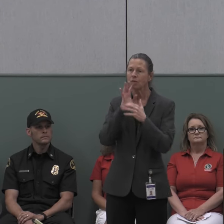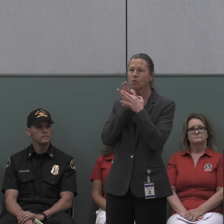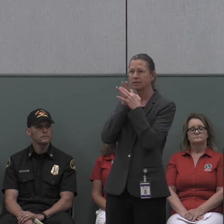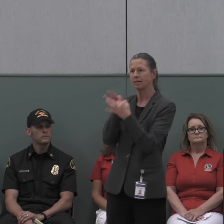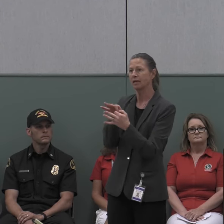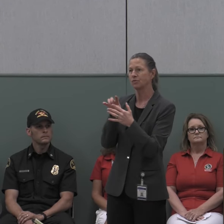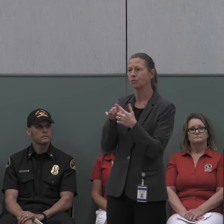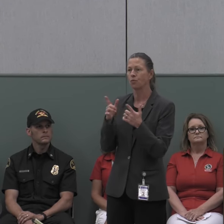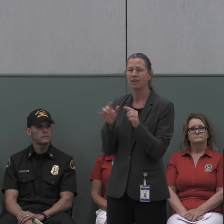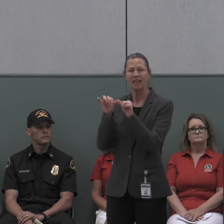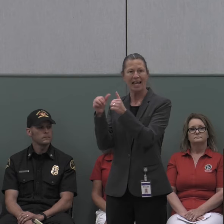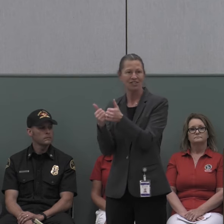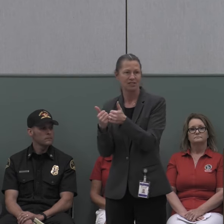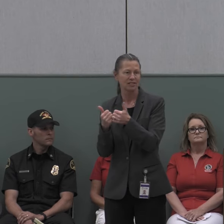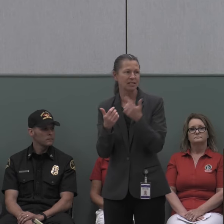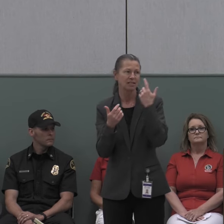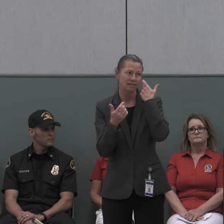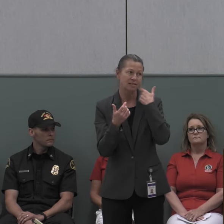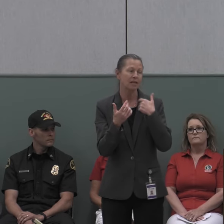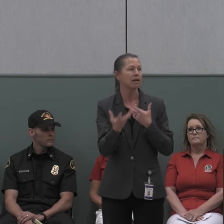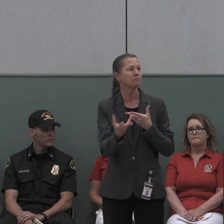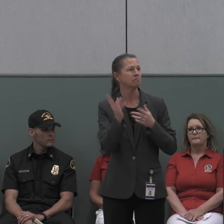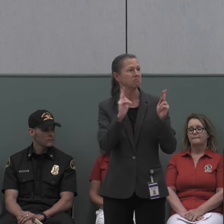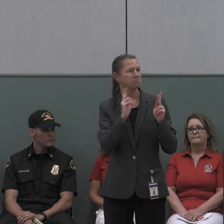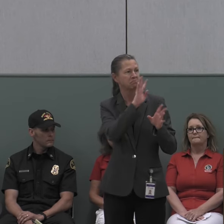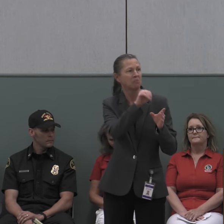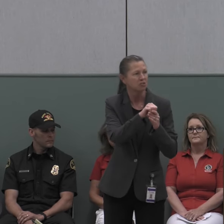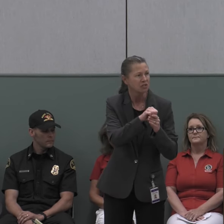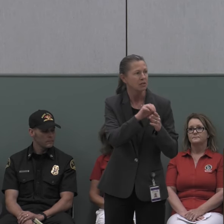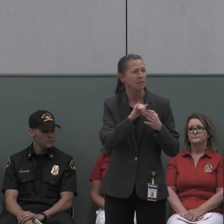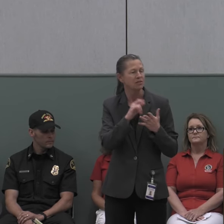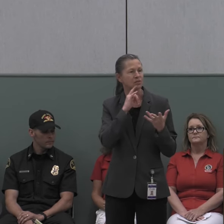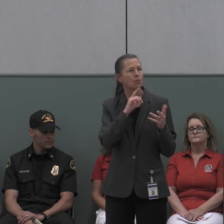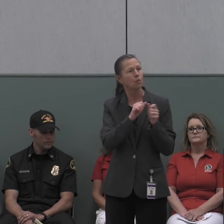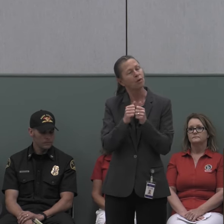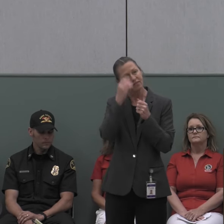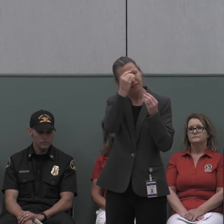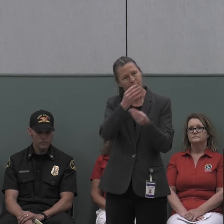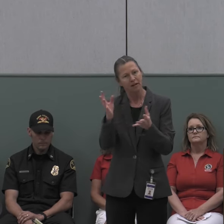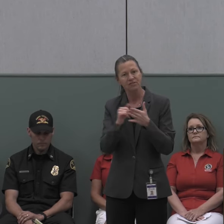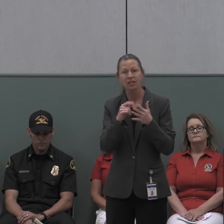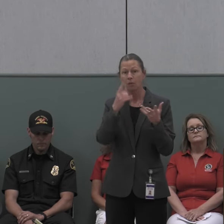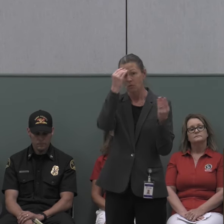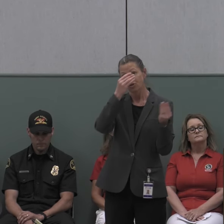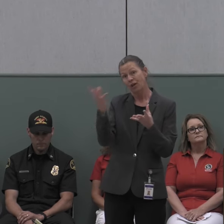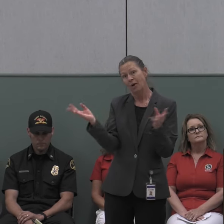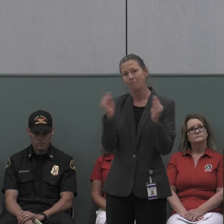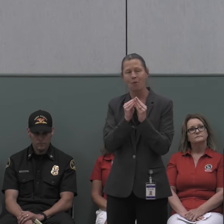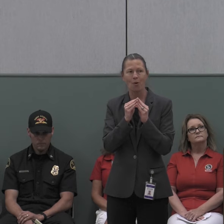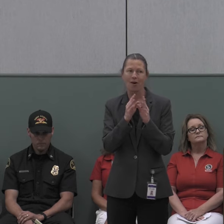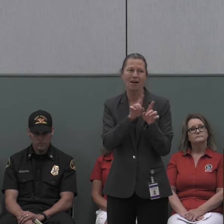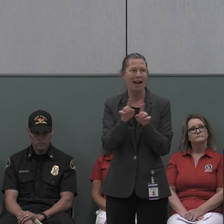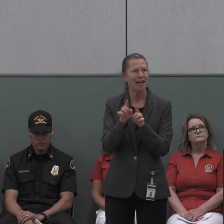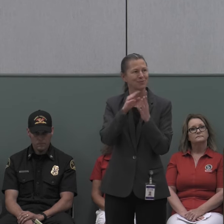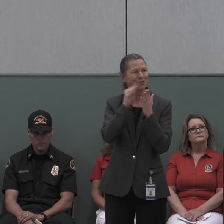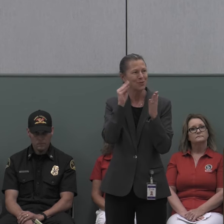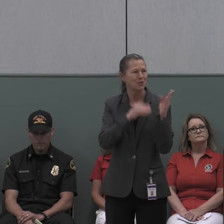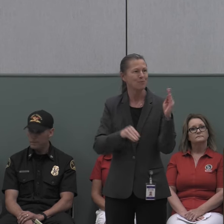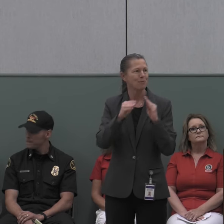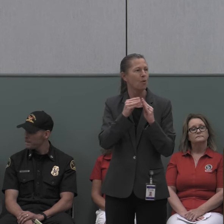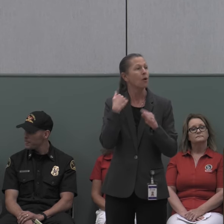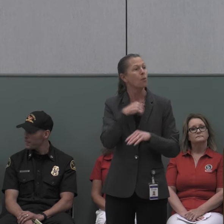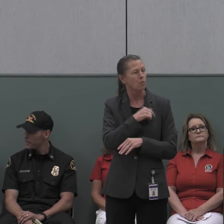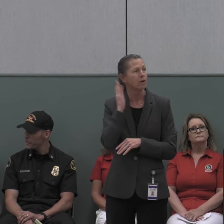stakeholders supporting the response effort, and we'll have more information to share in the coming days as we learn more. We are going to